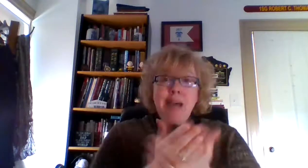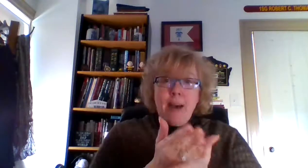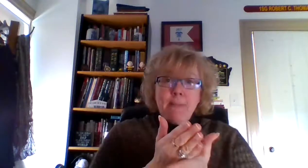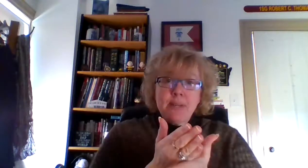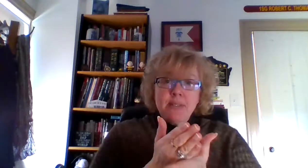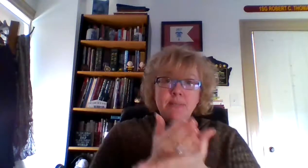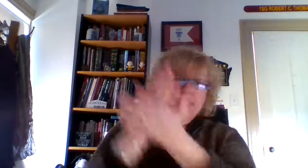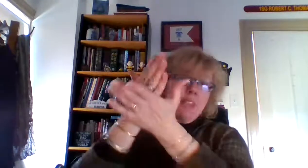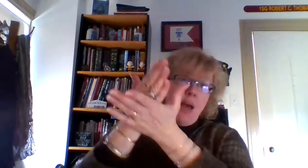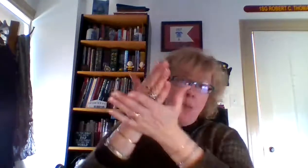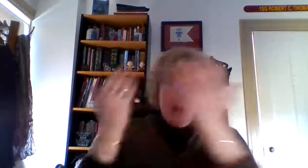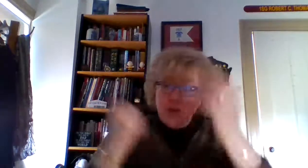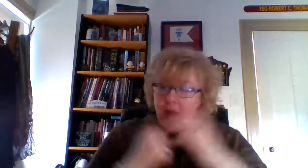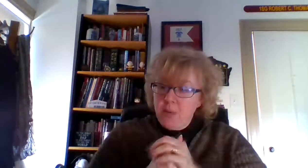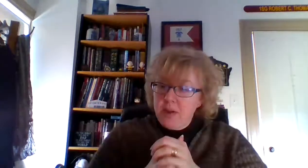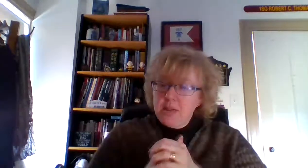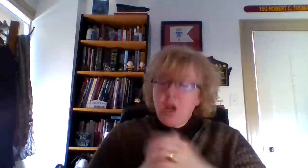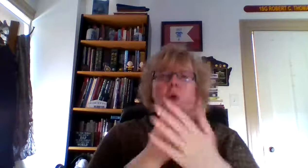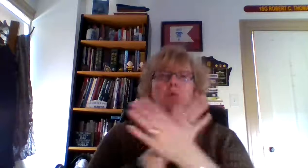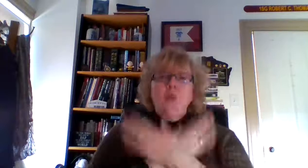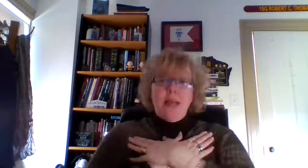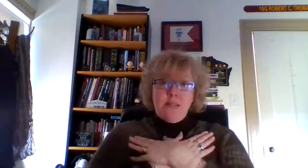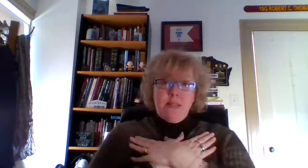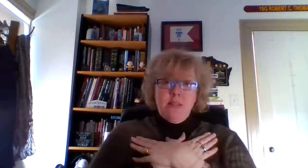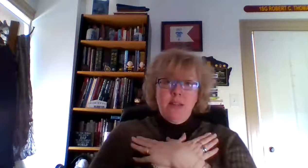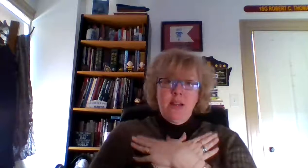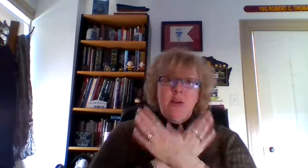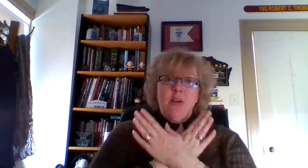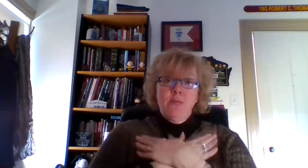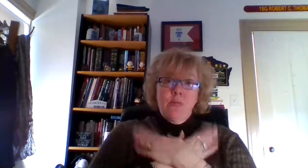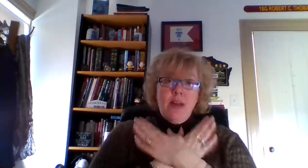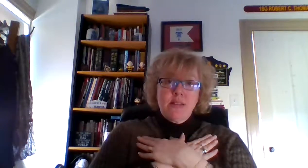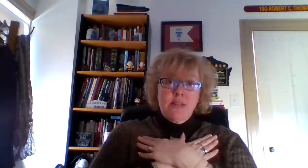Stop. We knew that one. Rest.